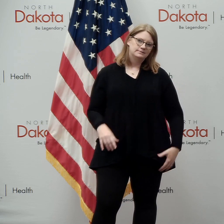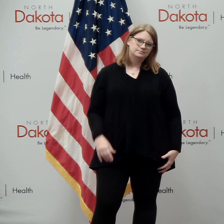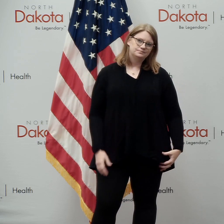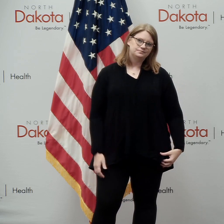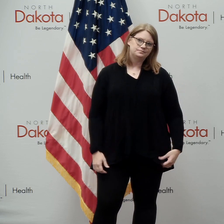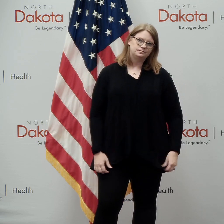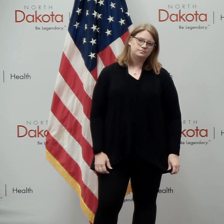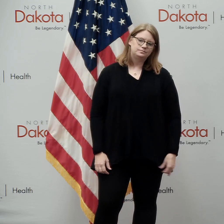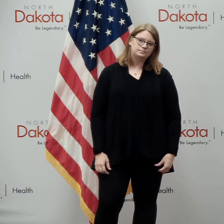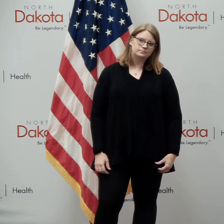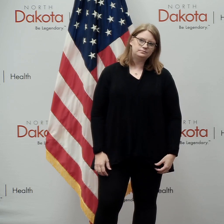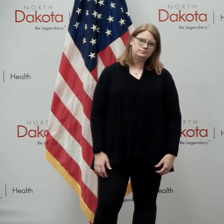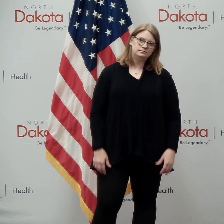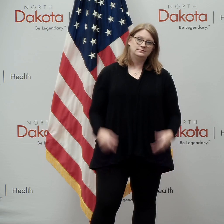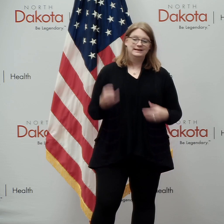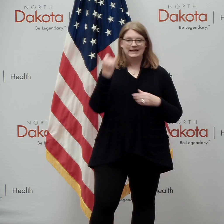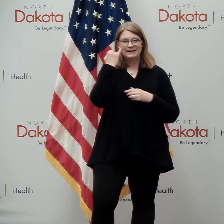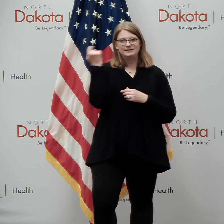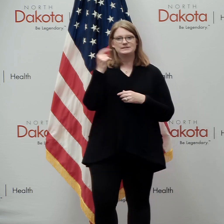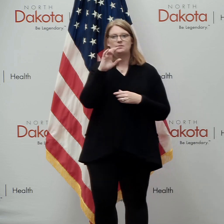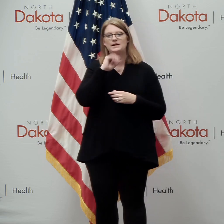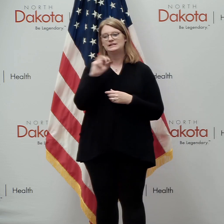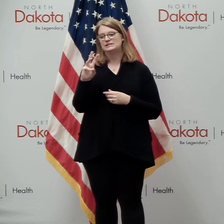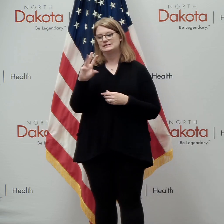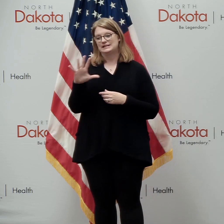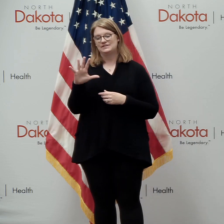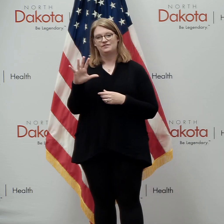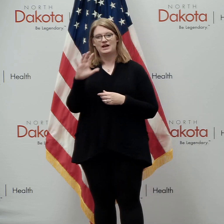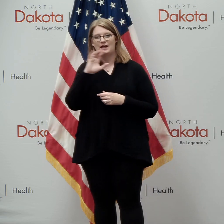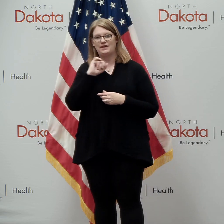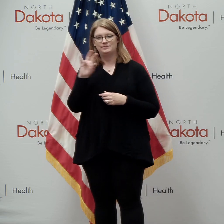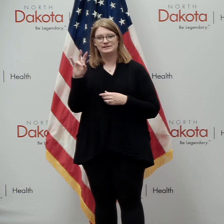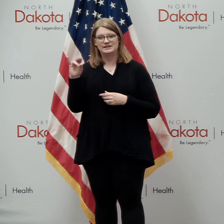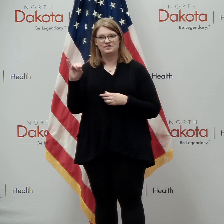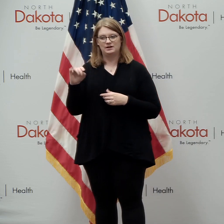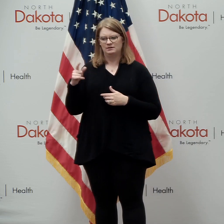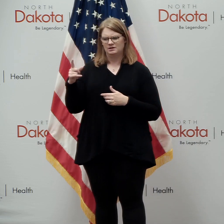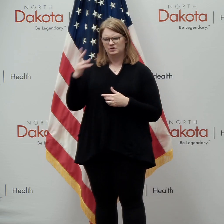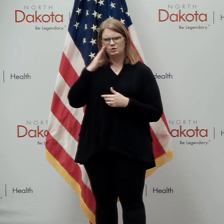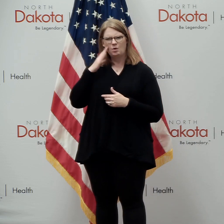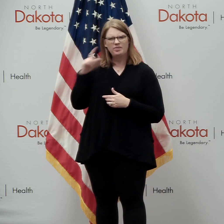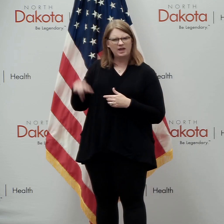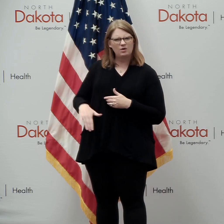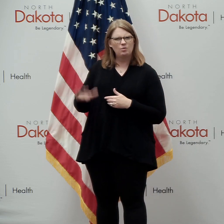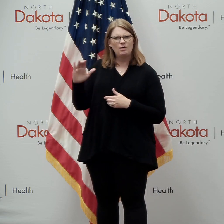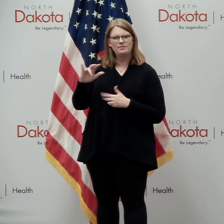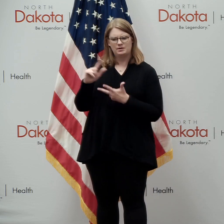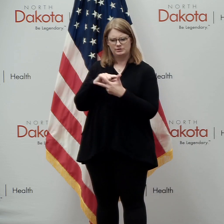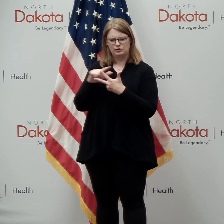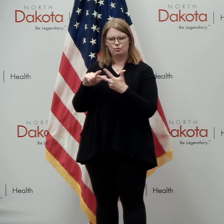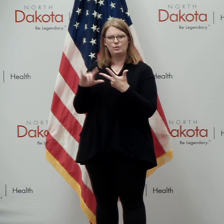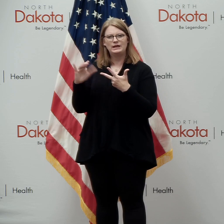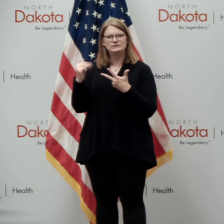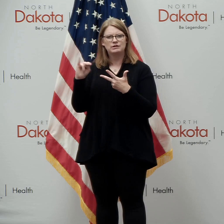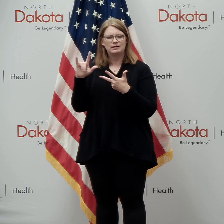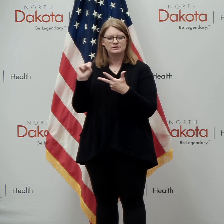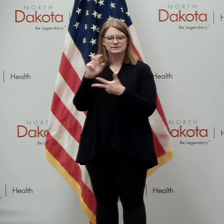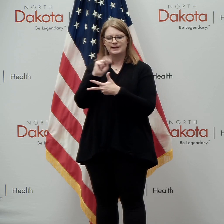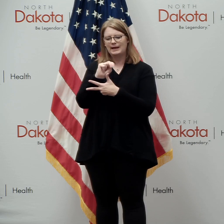is 65 or 70 years old in North Dakota, and they grew up when there was 3 channels, ABC, NBC, and CBS, and maybe there was